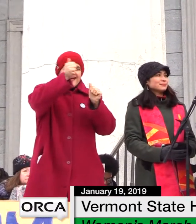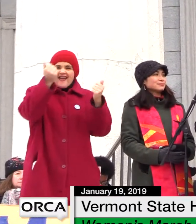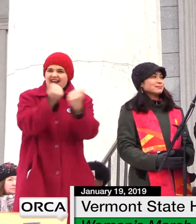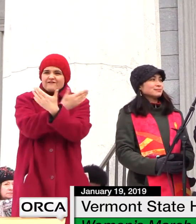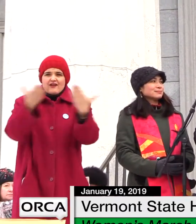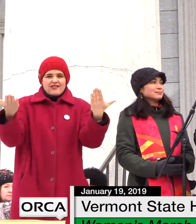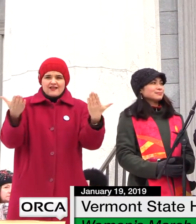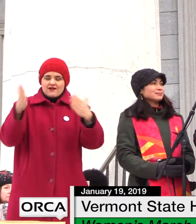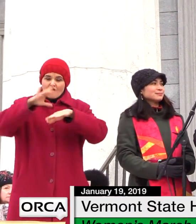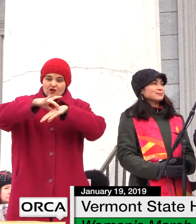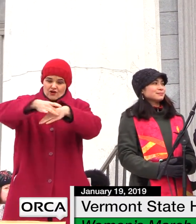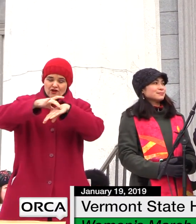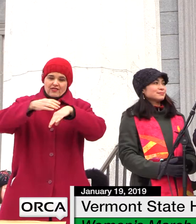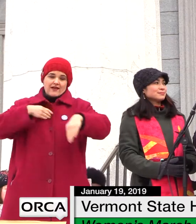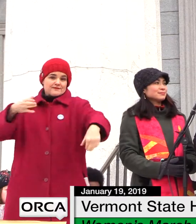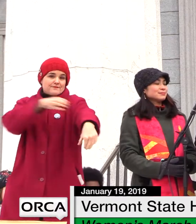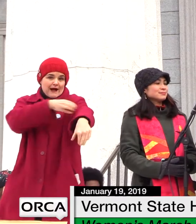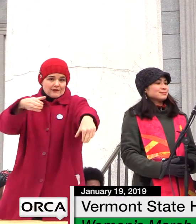creation.